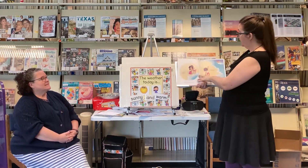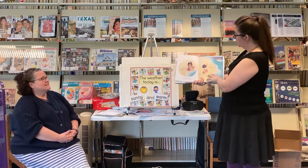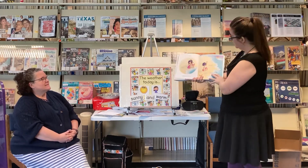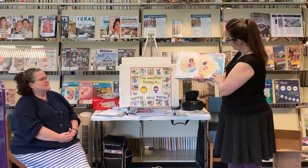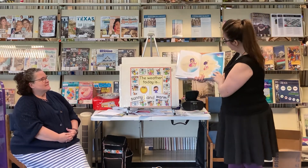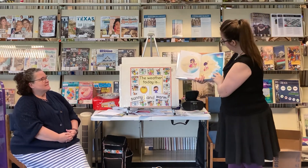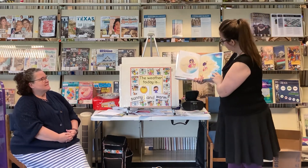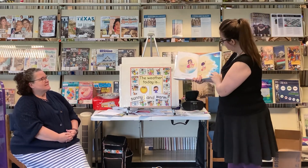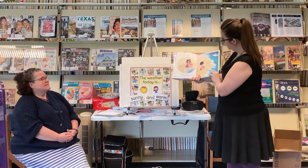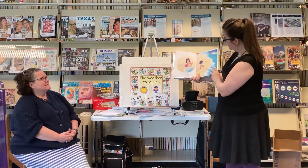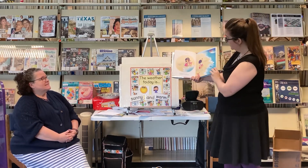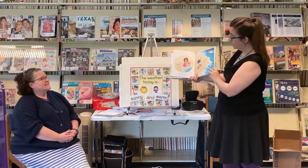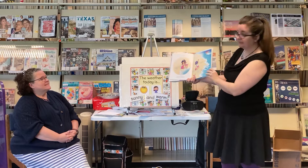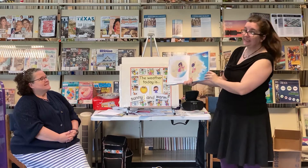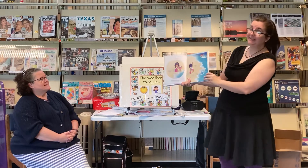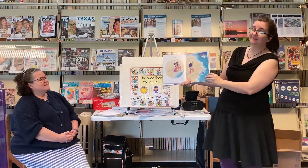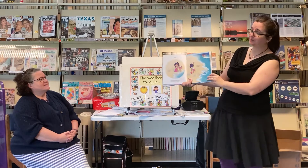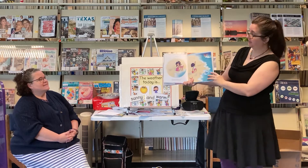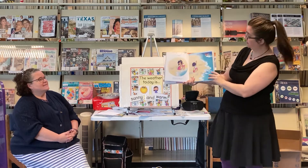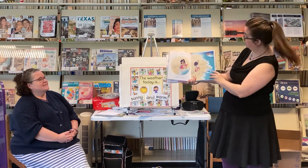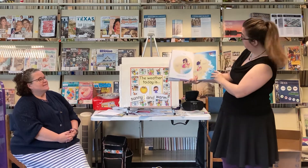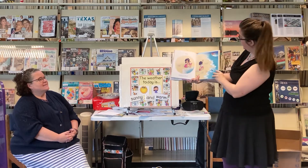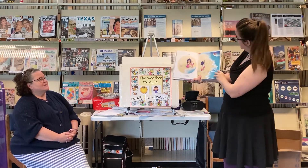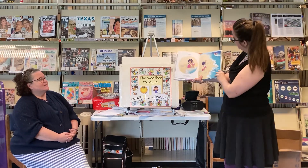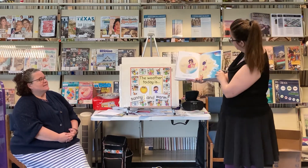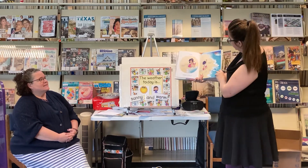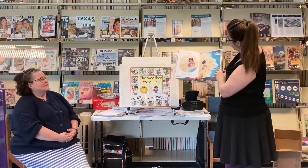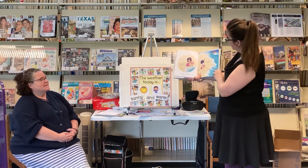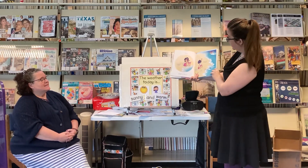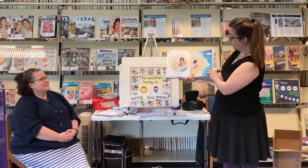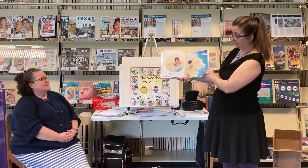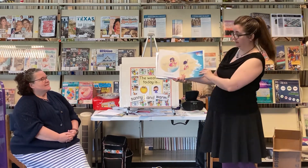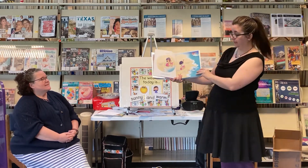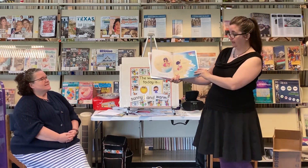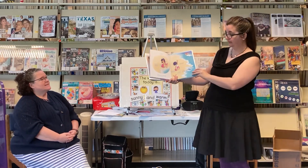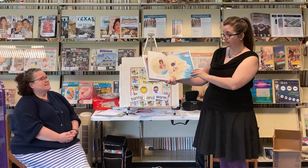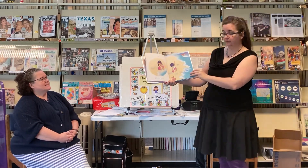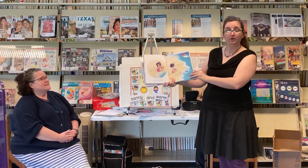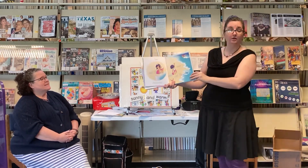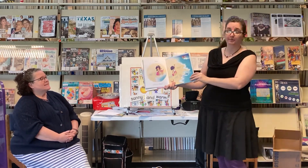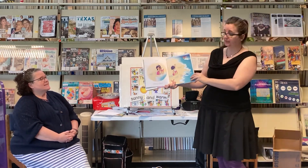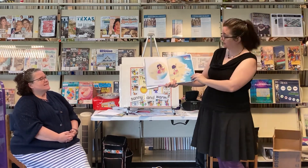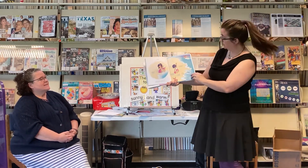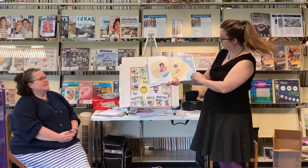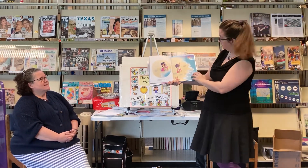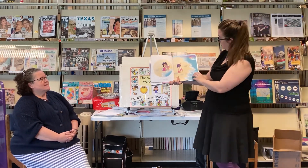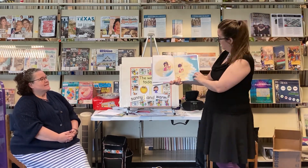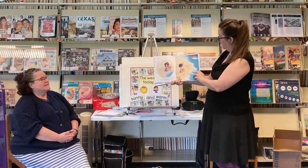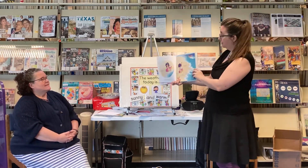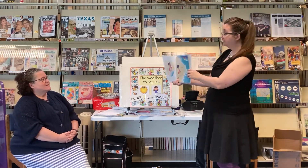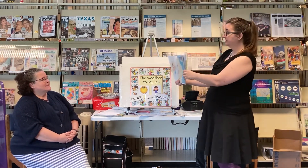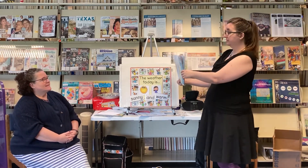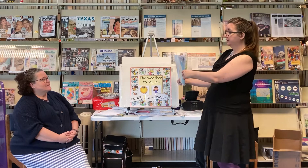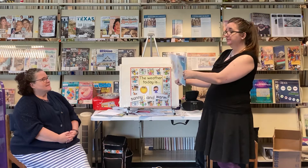That's okay. Jules will build an even bigger, fancier, more excellent castle all by herself. Her sister will be